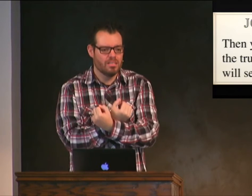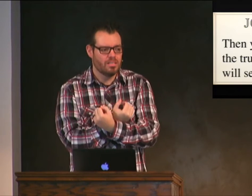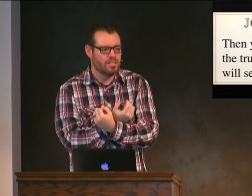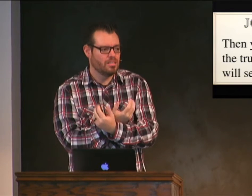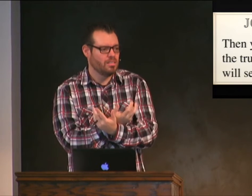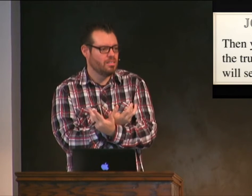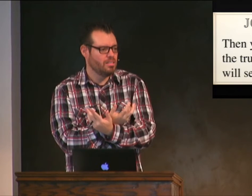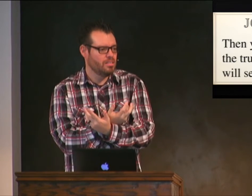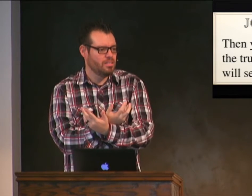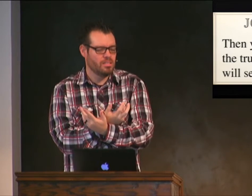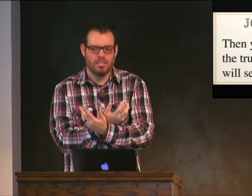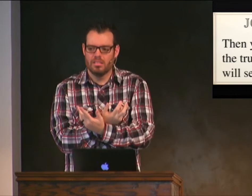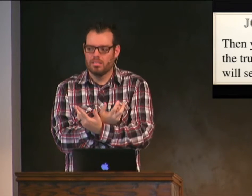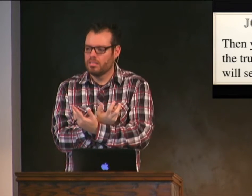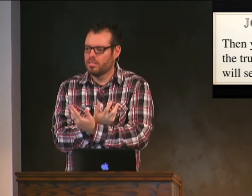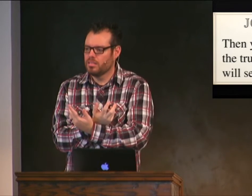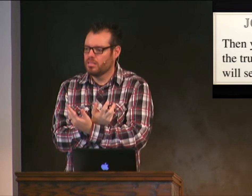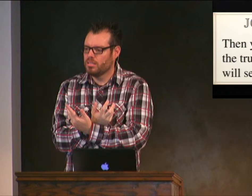him?